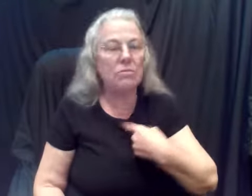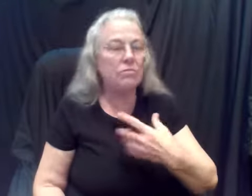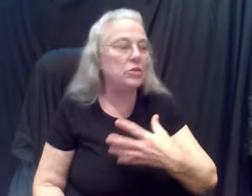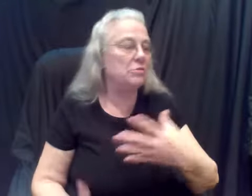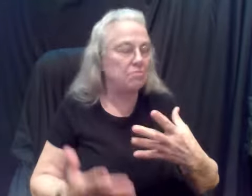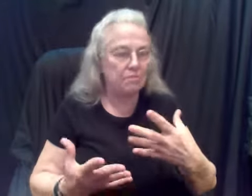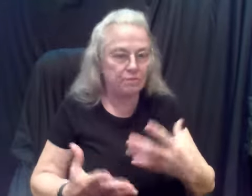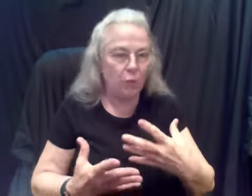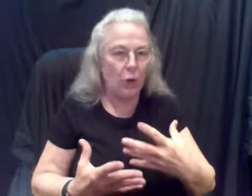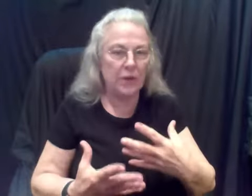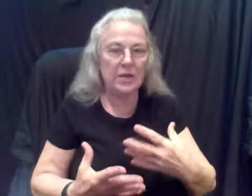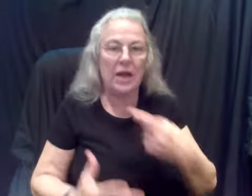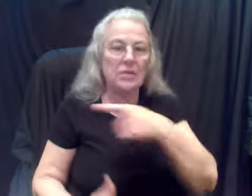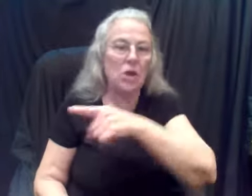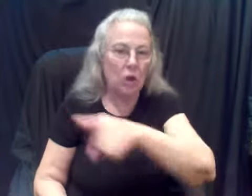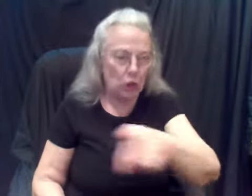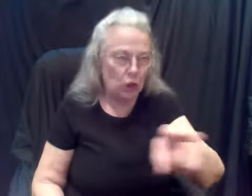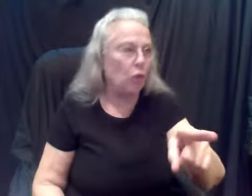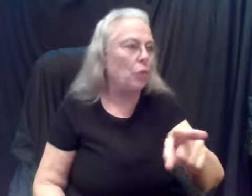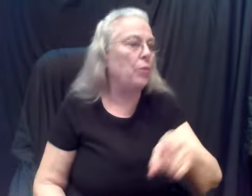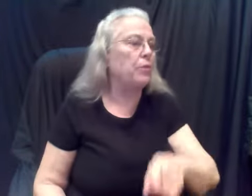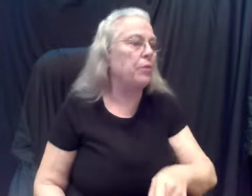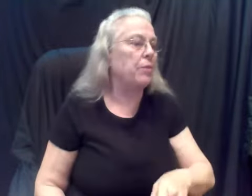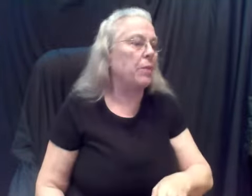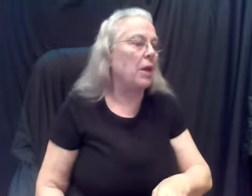just point us to us, you.